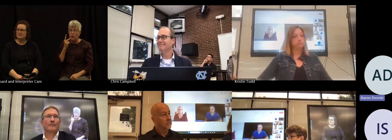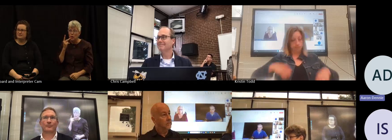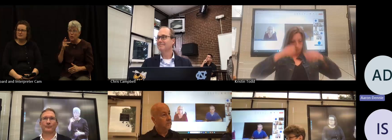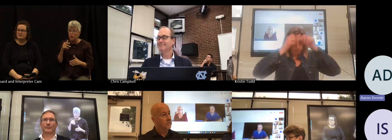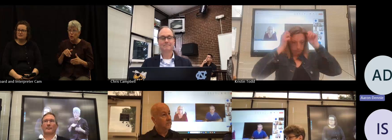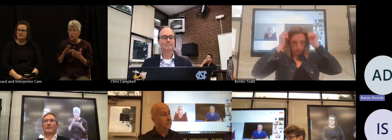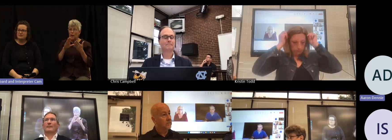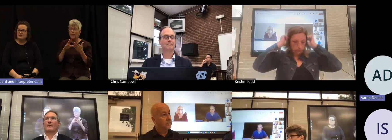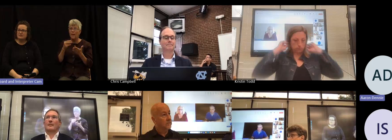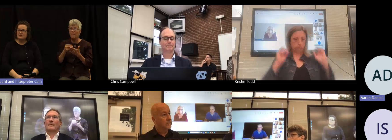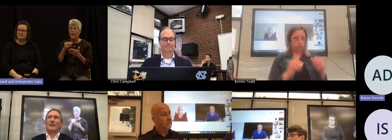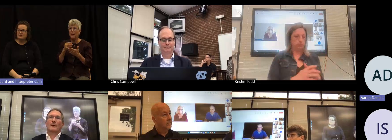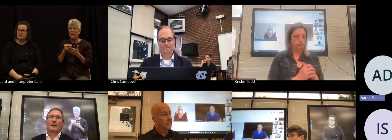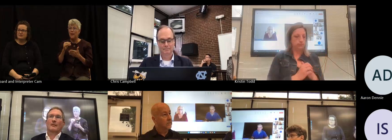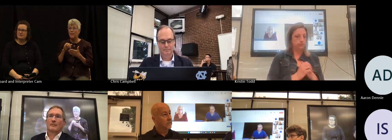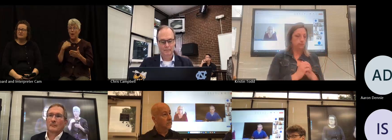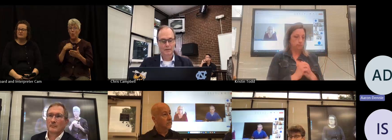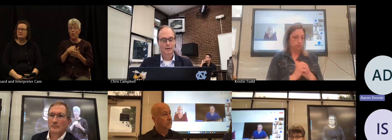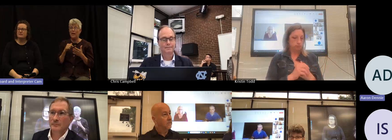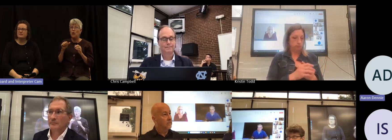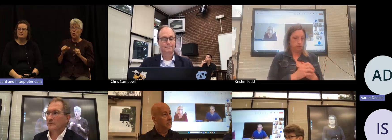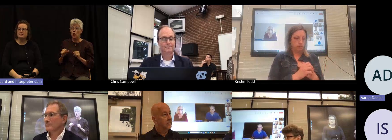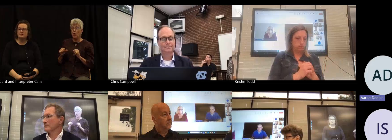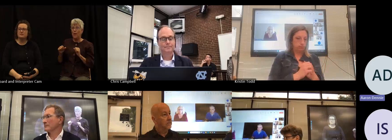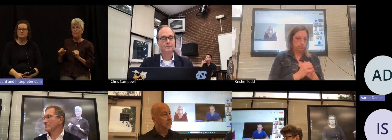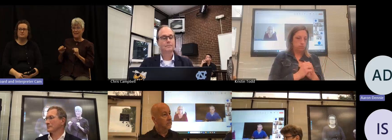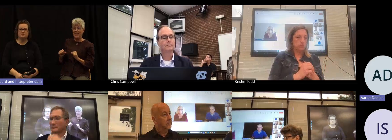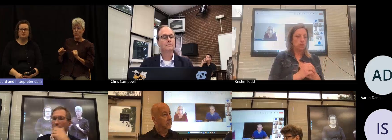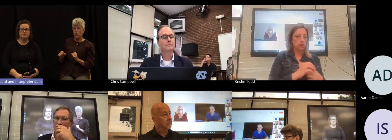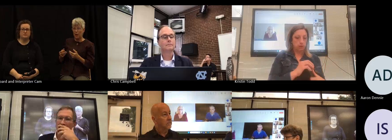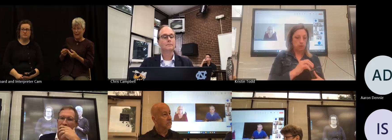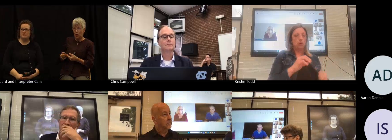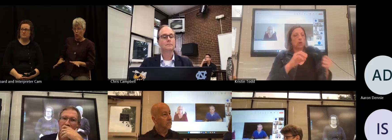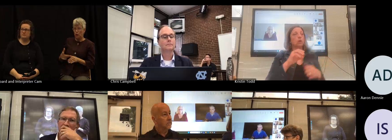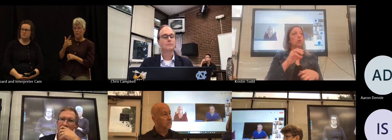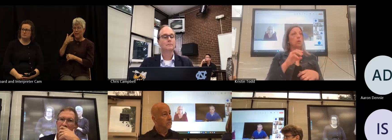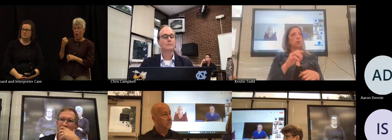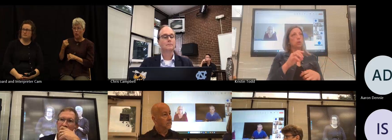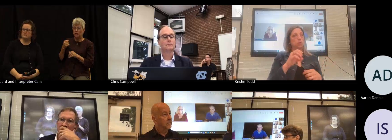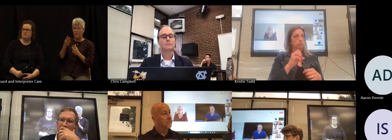have potential to lose because of the cuts.